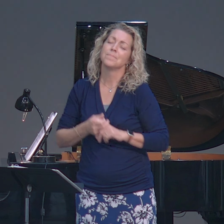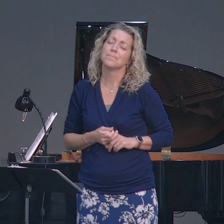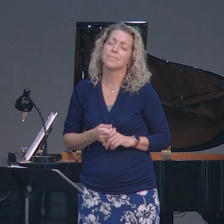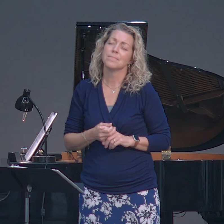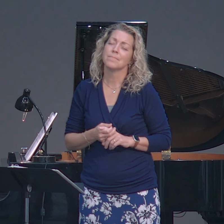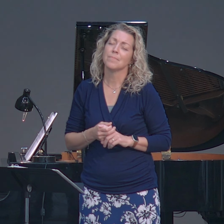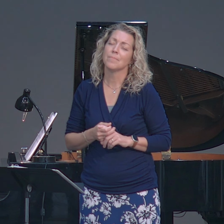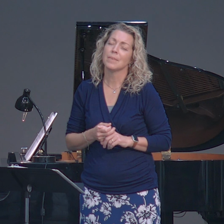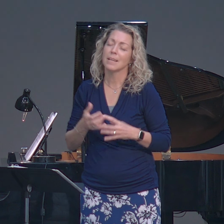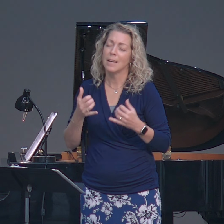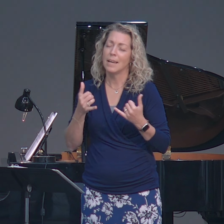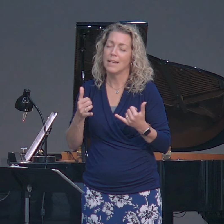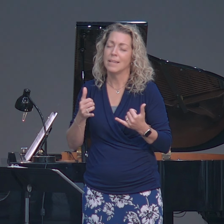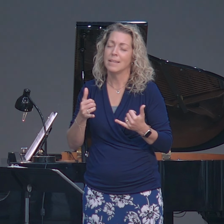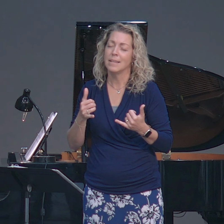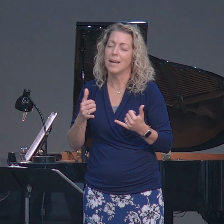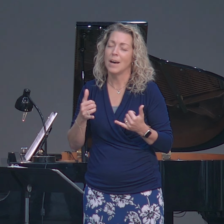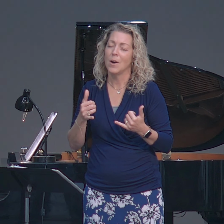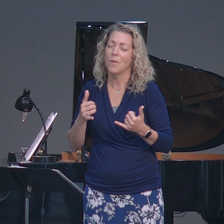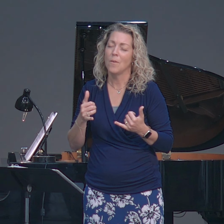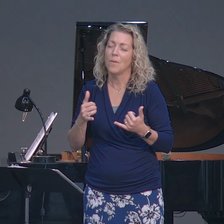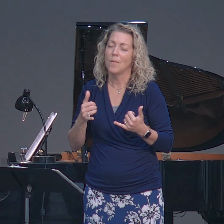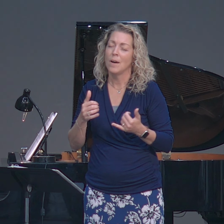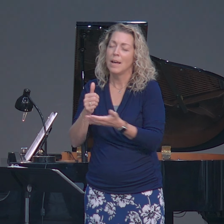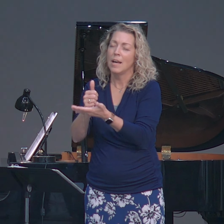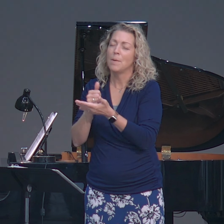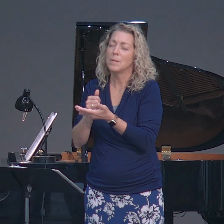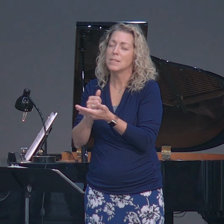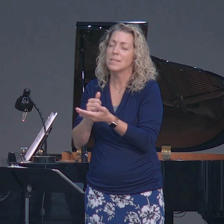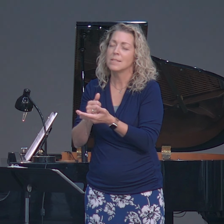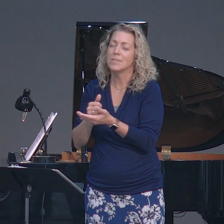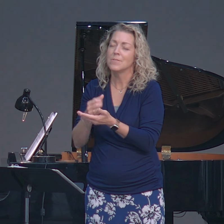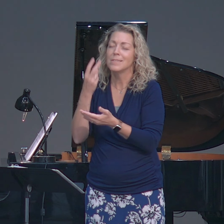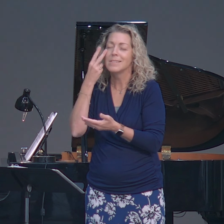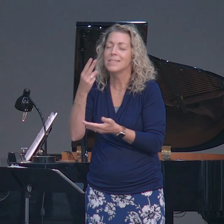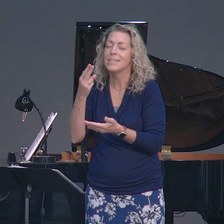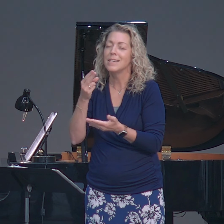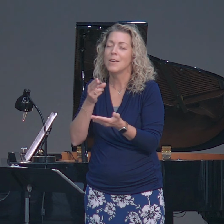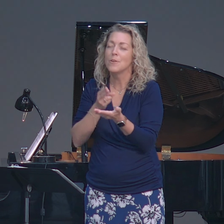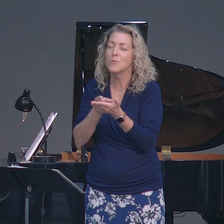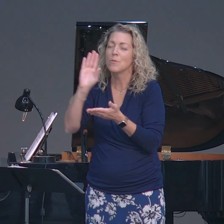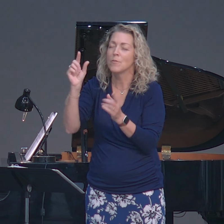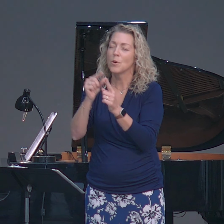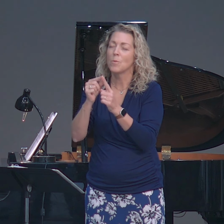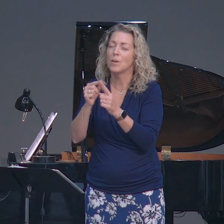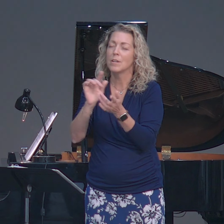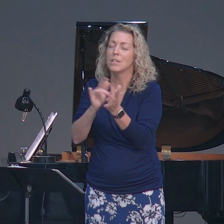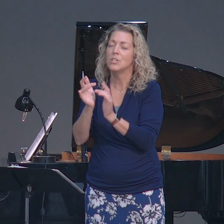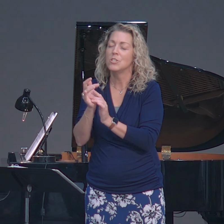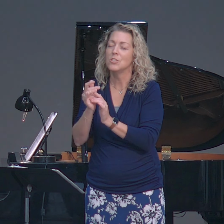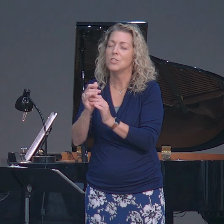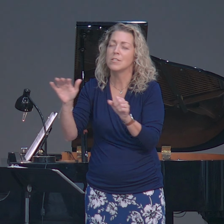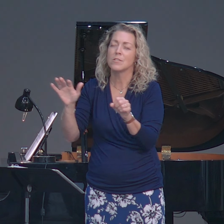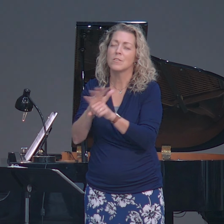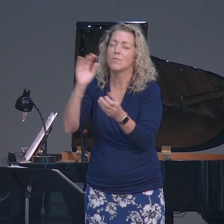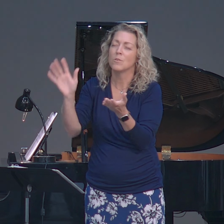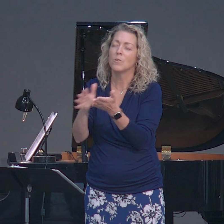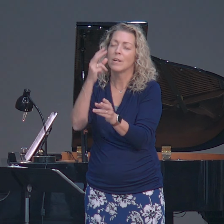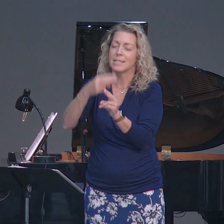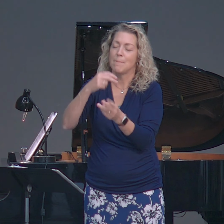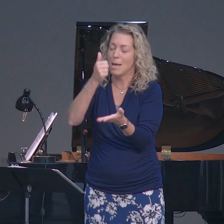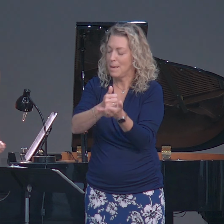Open our eyes now to the truth of your word. We pray in Jesus' glorious name. Amen. You may be seated.